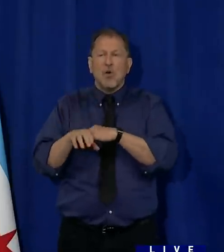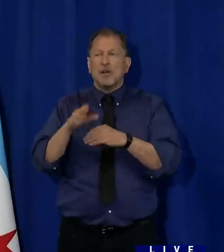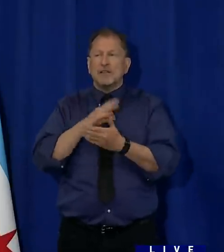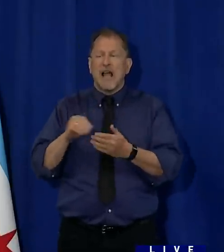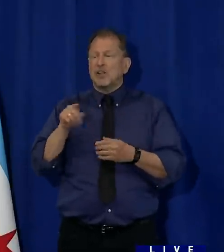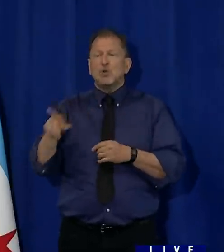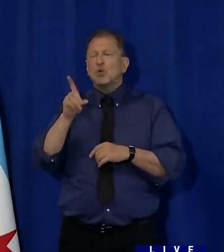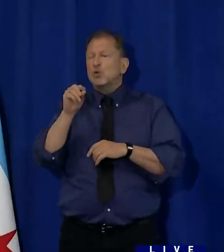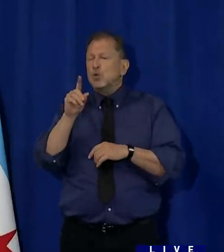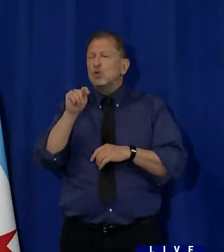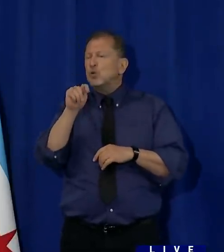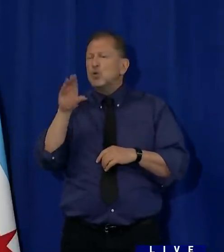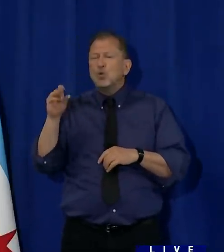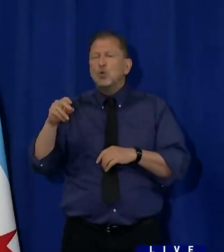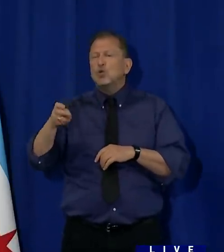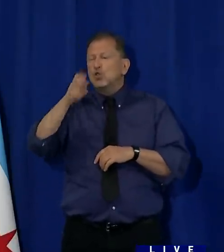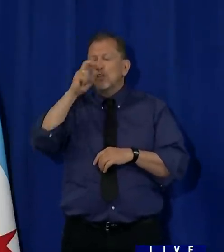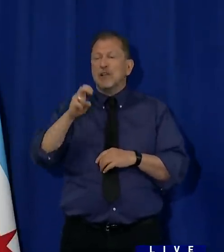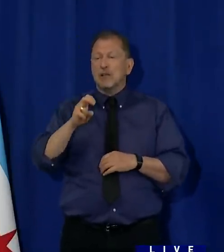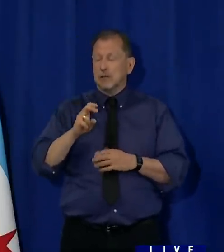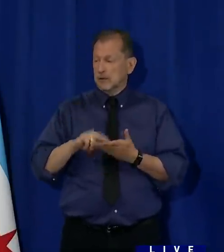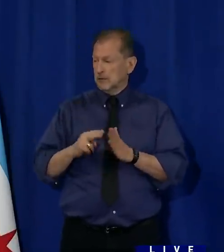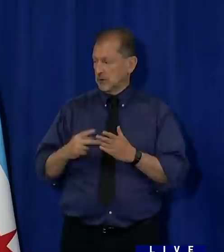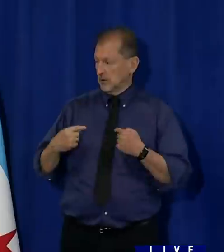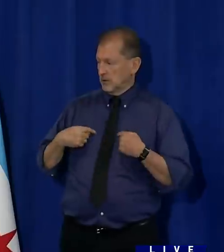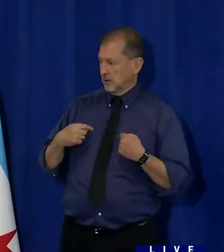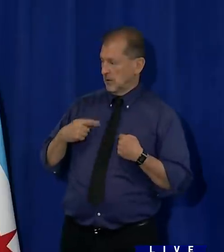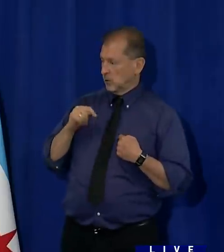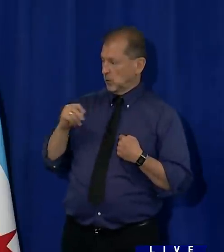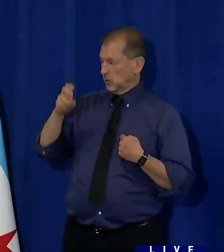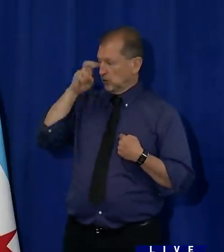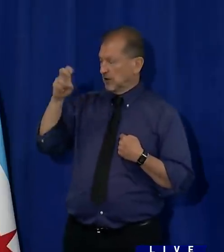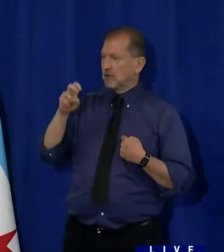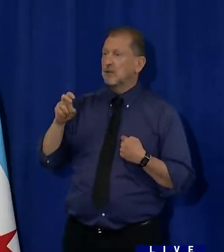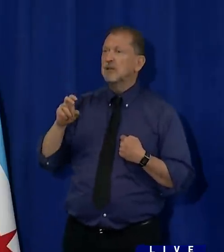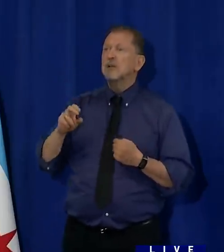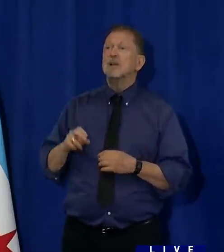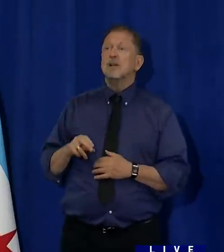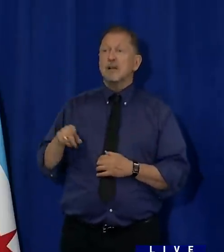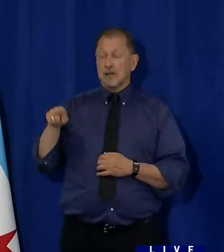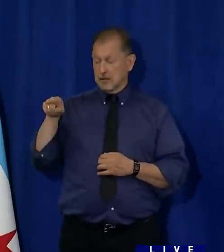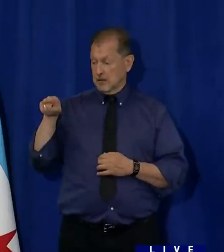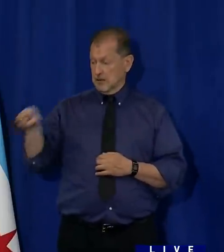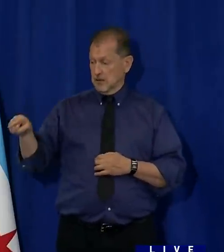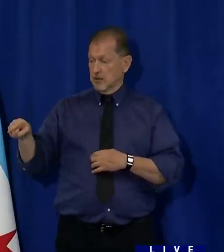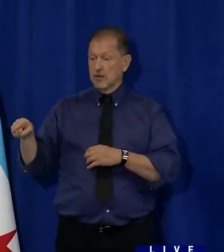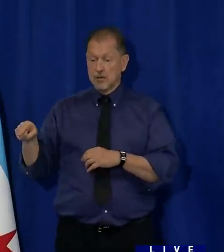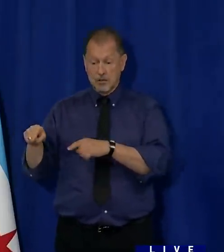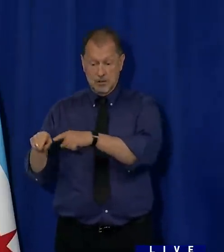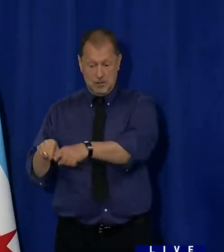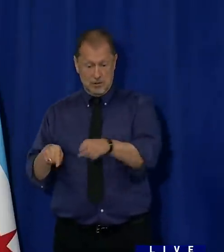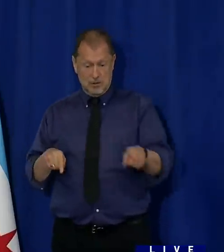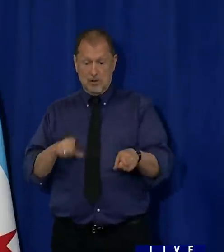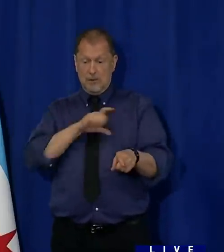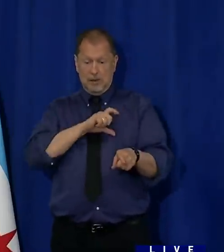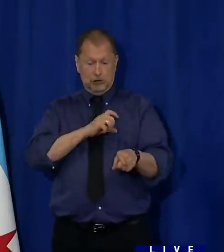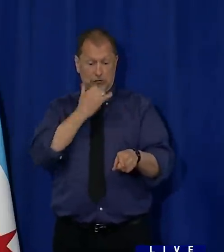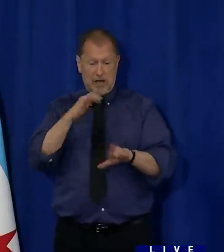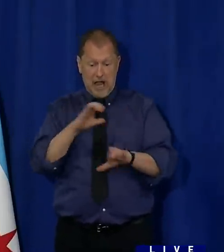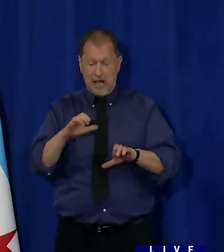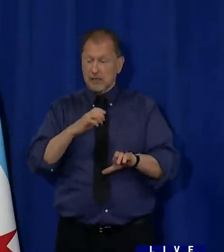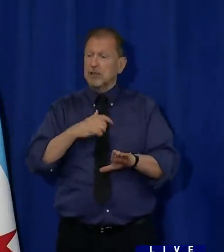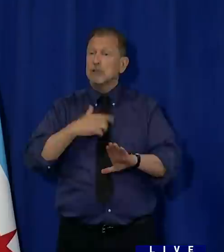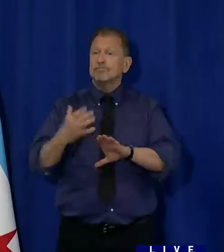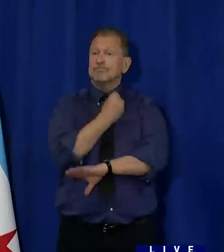too harsh by relieving officers of their police powers. My